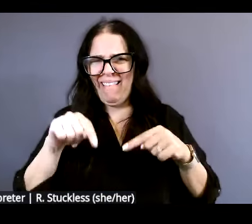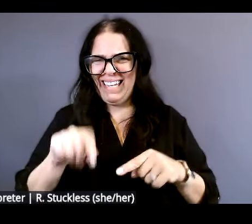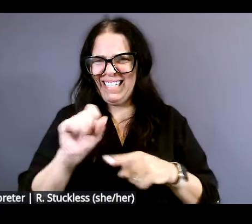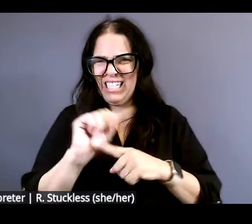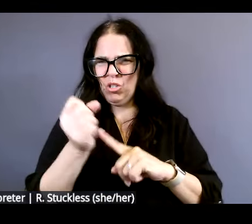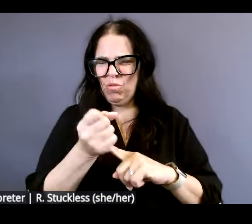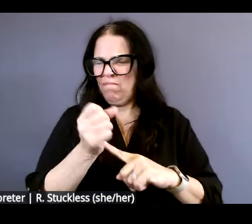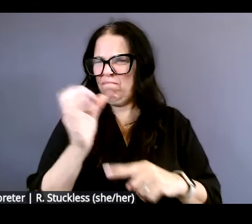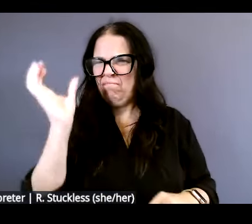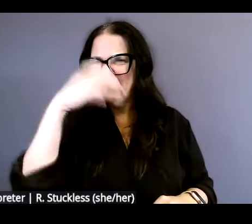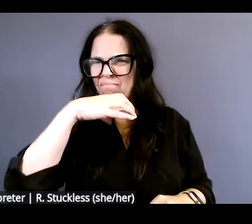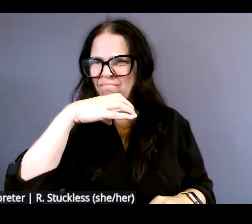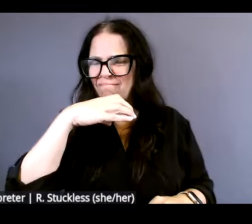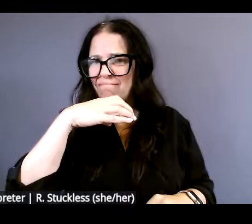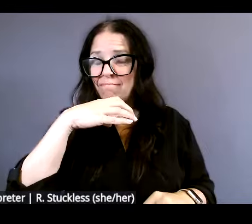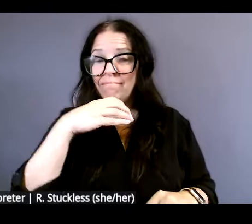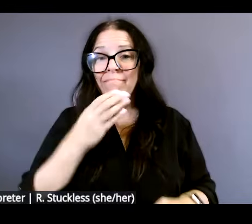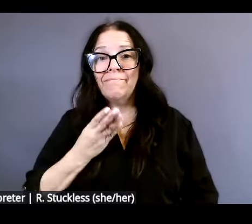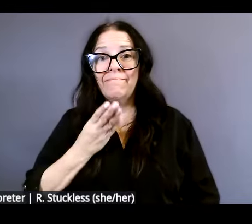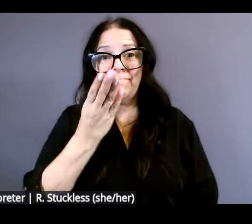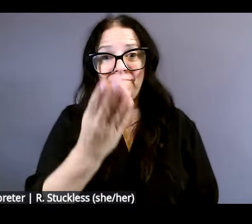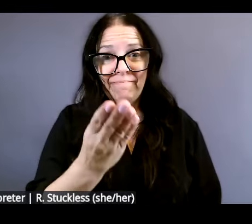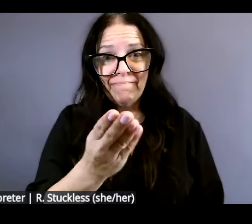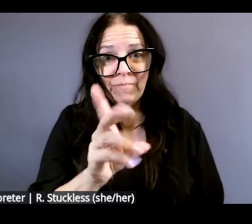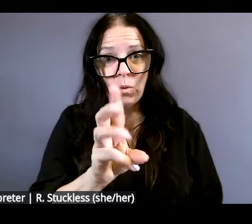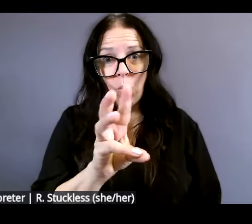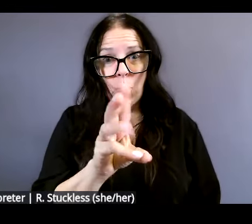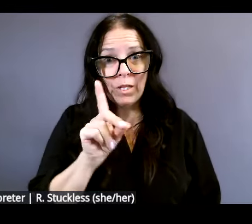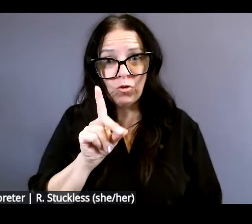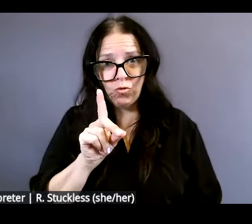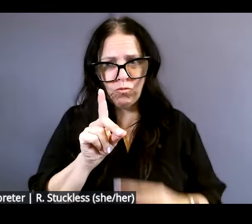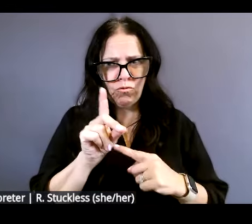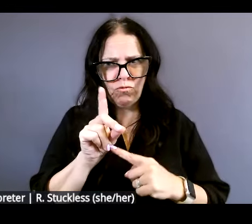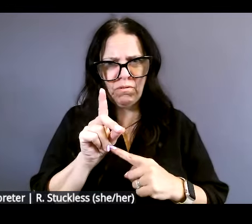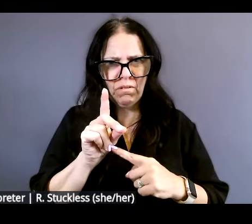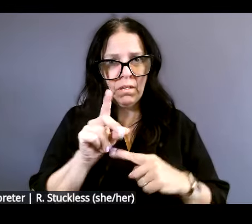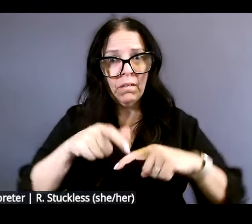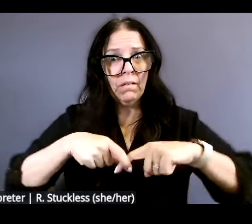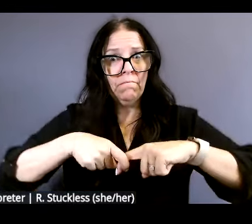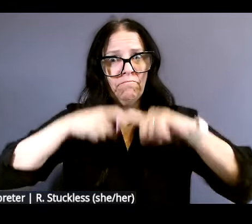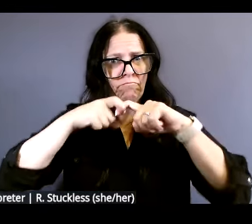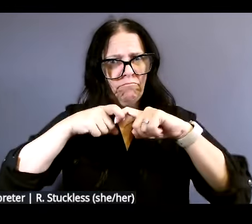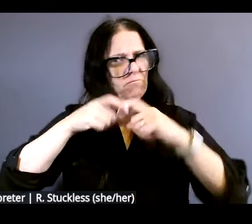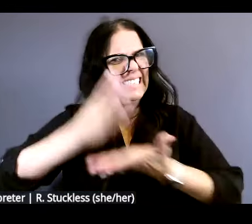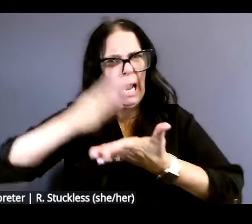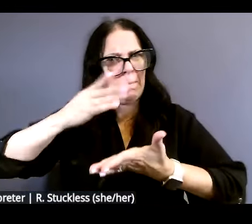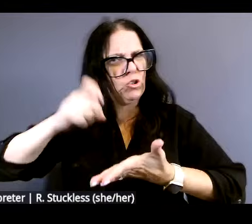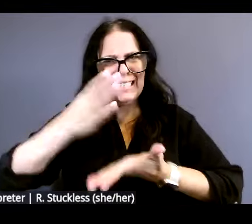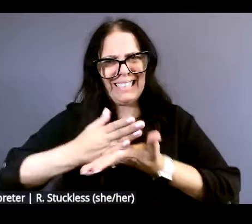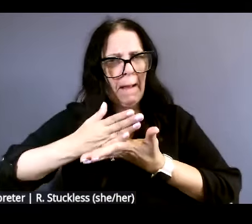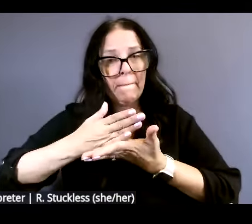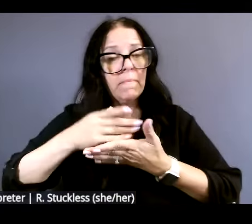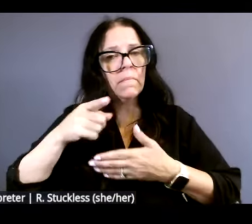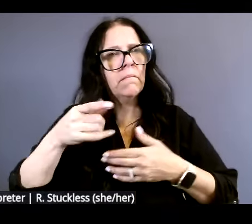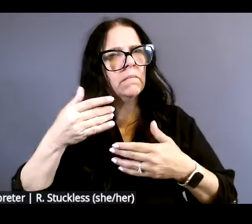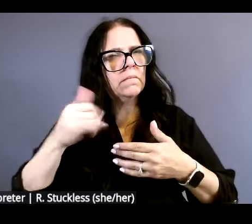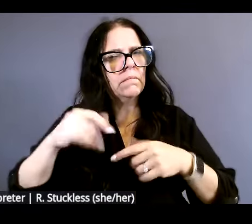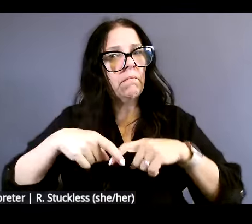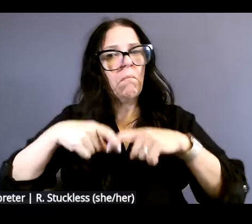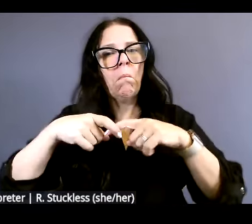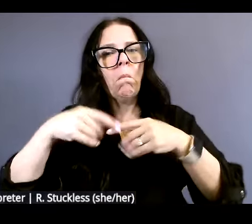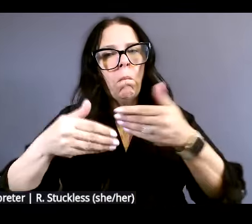not initially start again after Invest in My Kids withdrew its petition. More to the point, Invest in My Kids